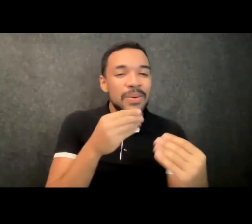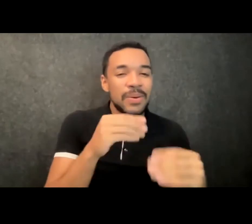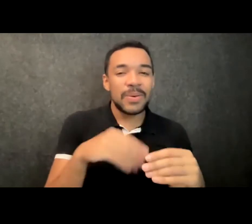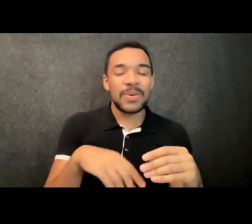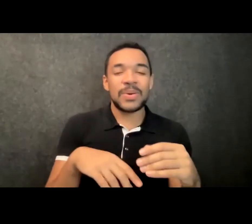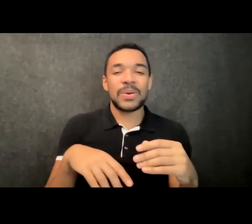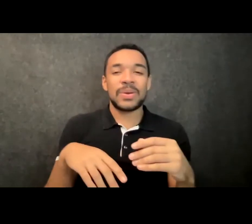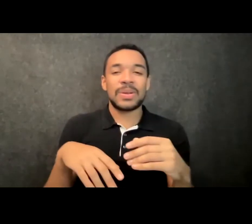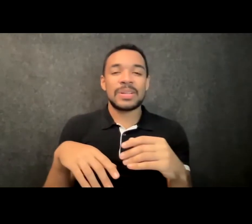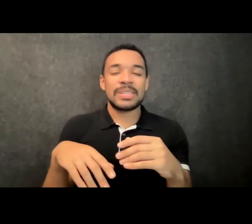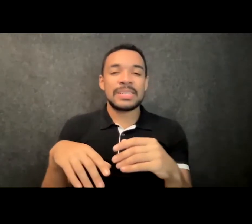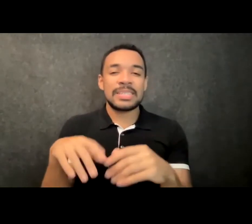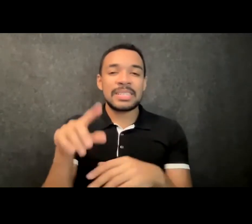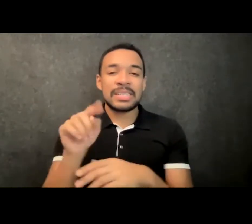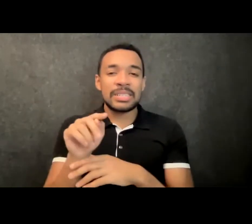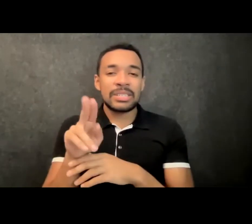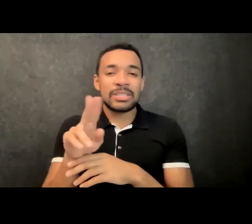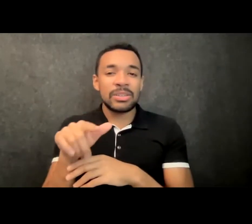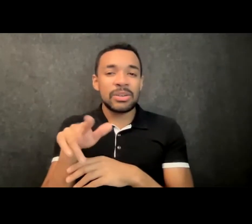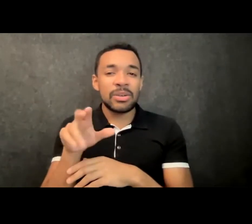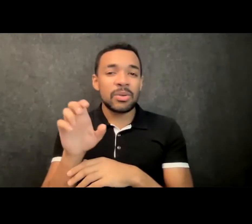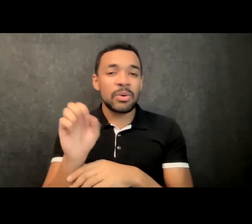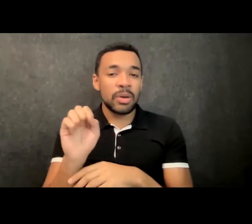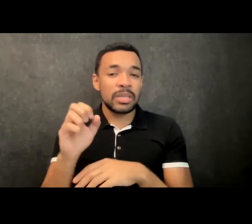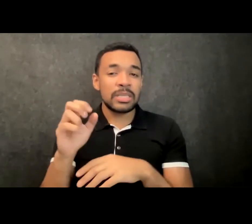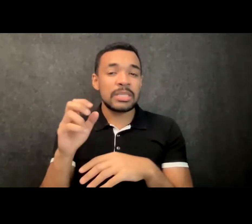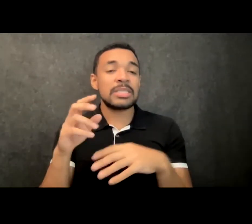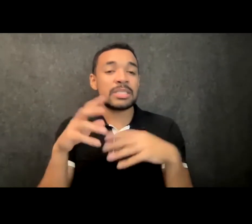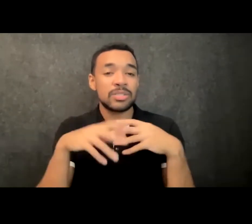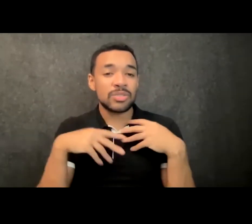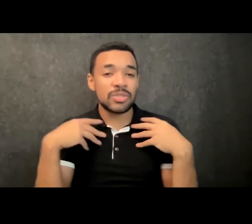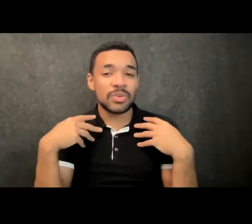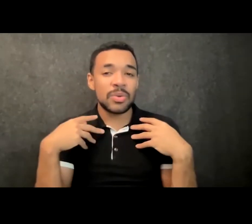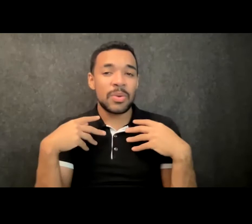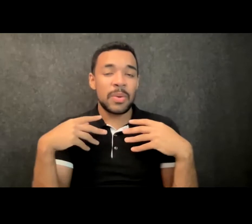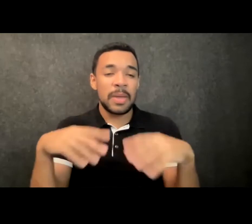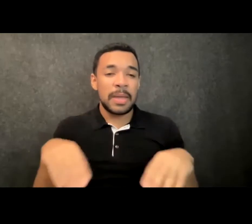and Mexican blankets. Sorry, I've never read this out loud before.